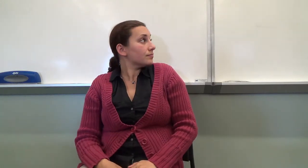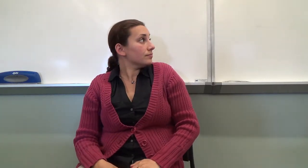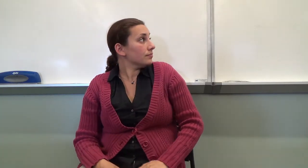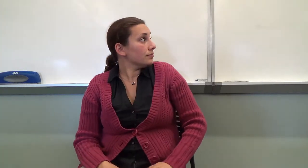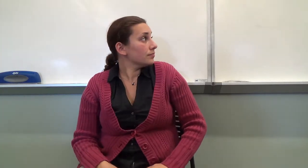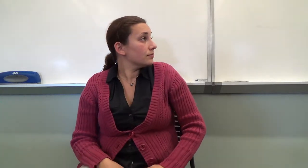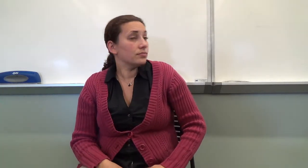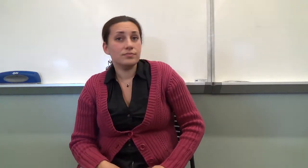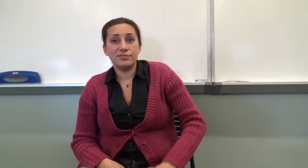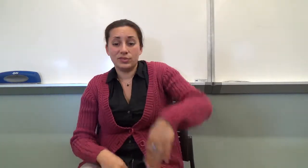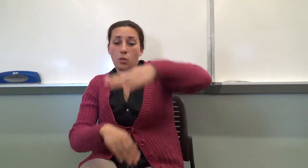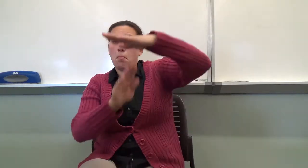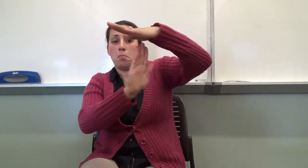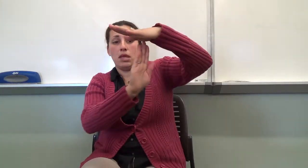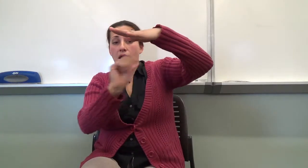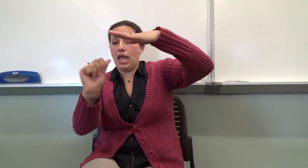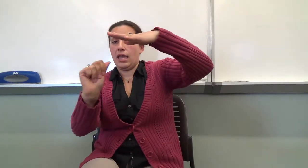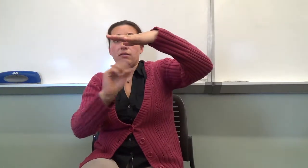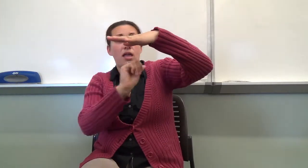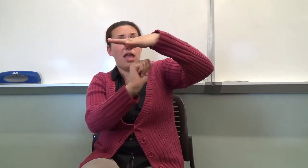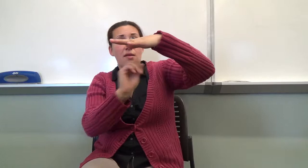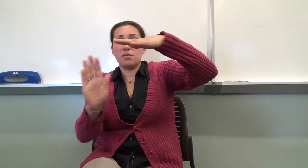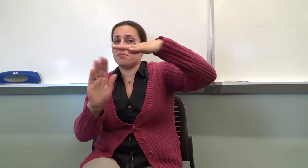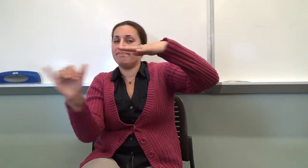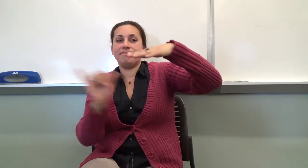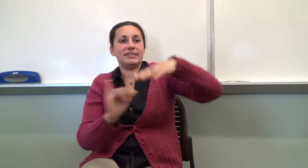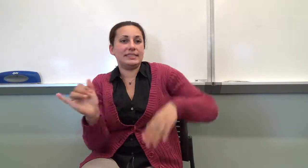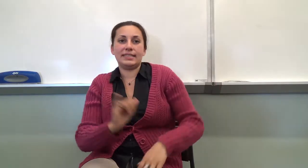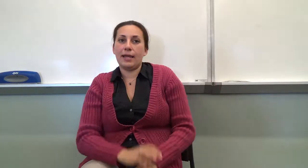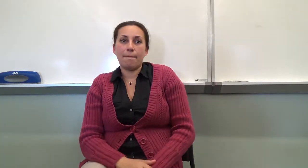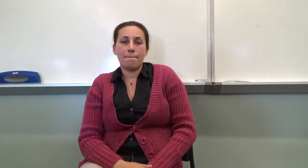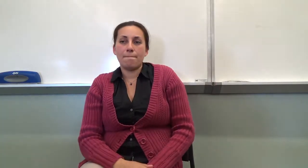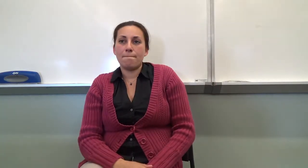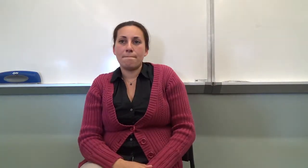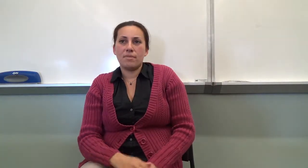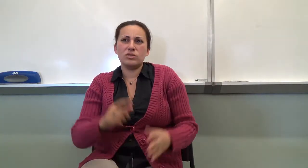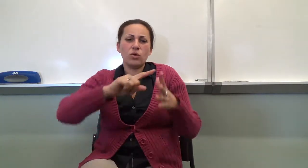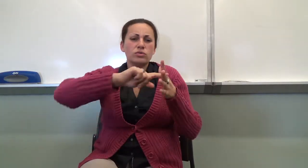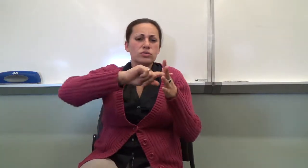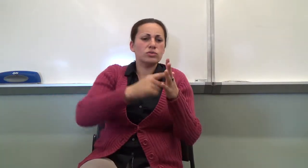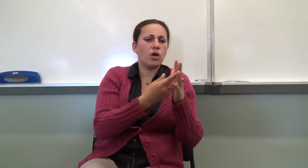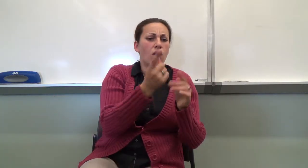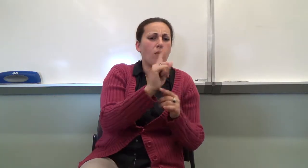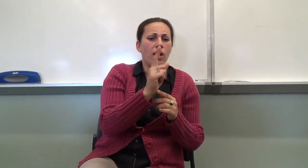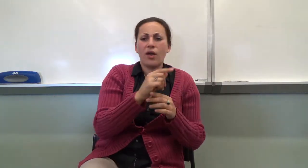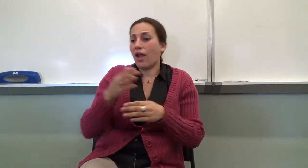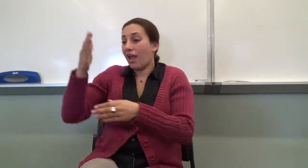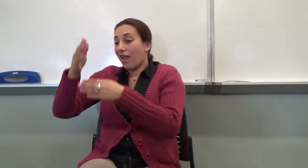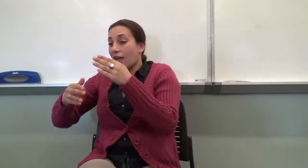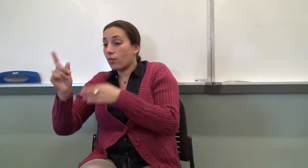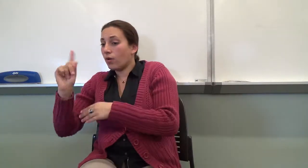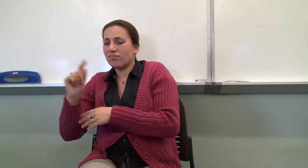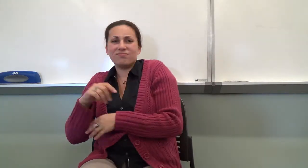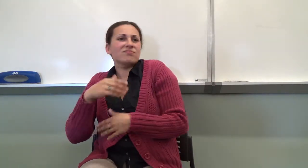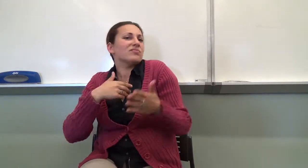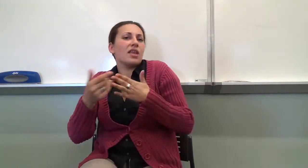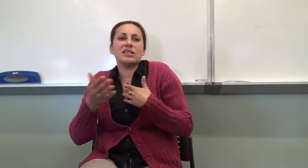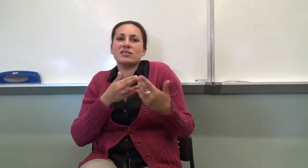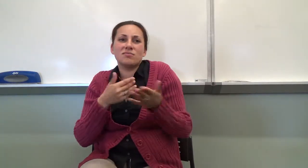Those would be exactly the same thing. In other words, what's the starting point and what's the ending point make no difference, because it's infinity, so you can go in